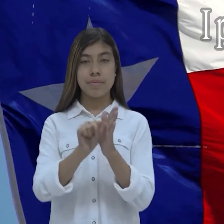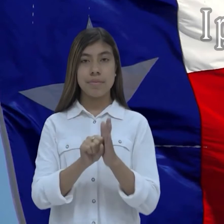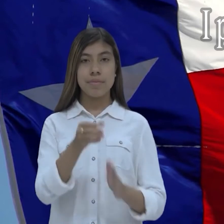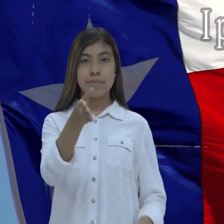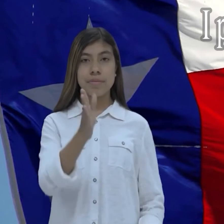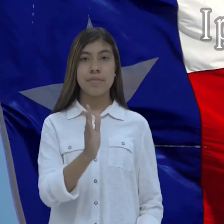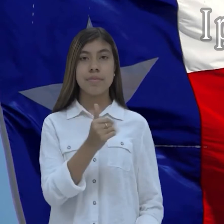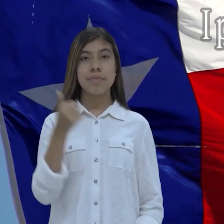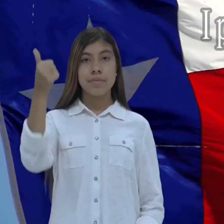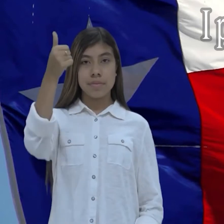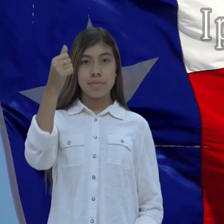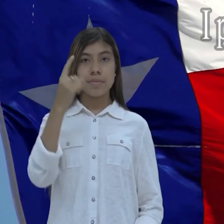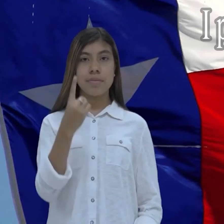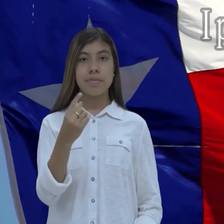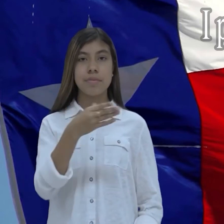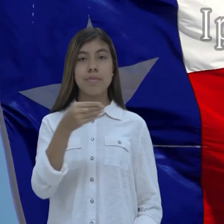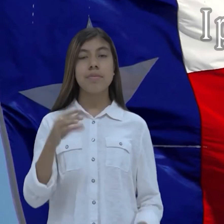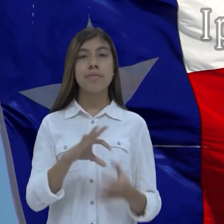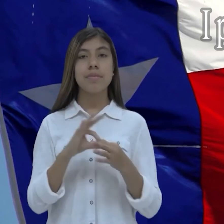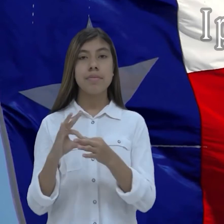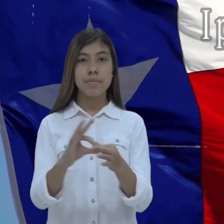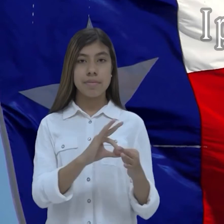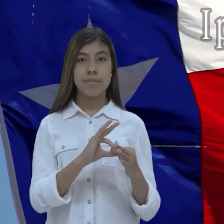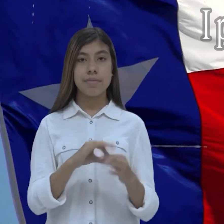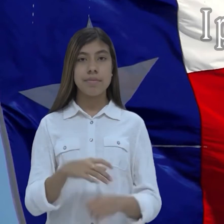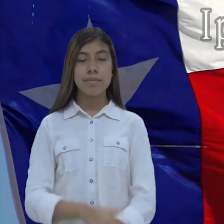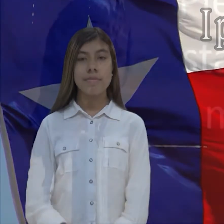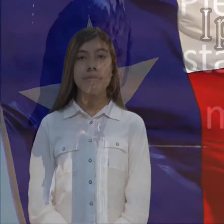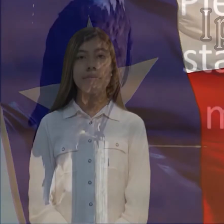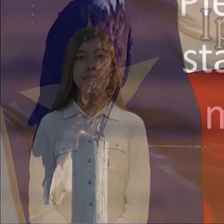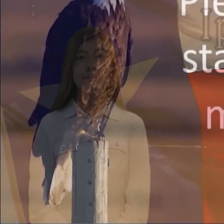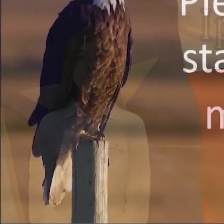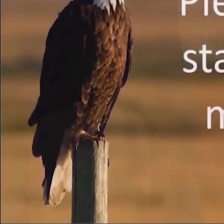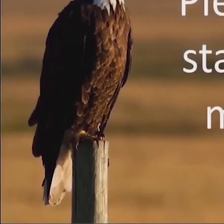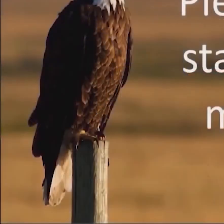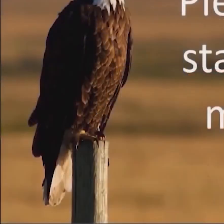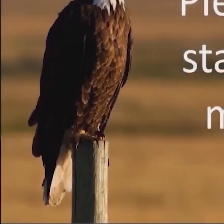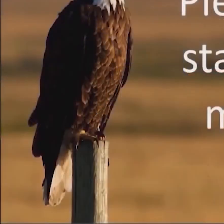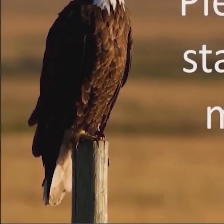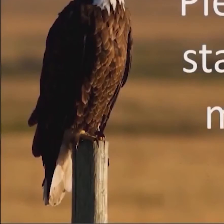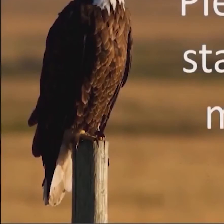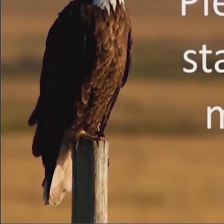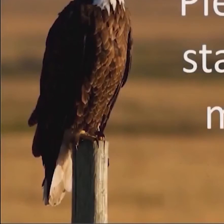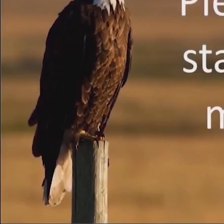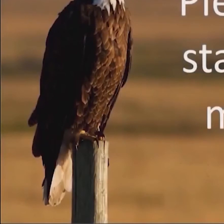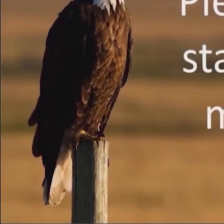state, under God, one and indivisible. Please remain standing for a moment of silence.